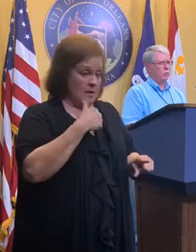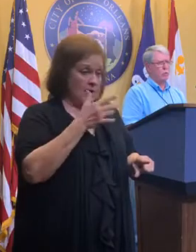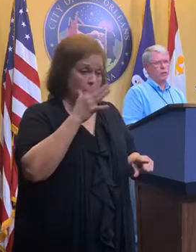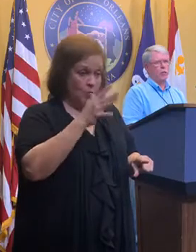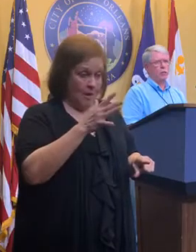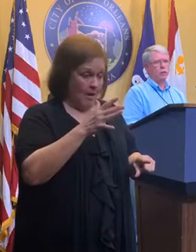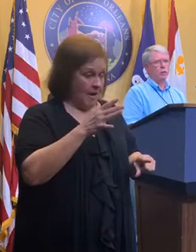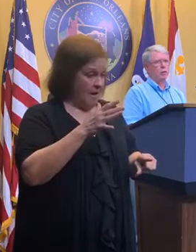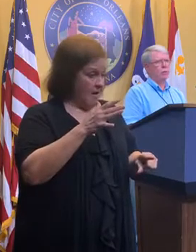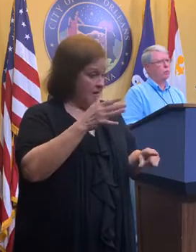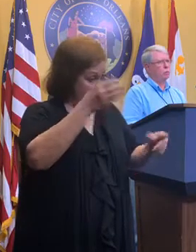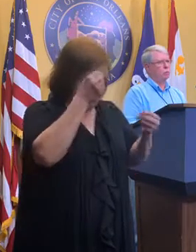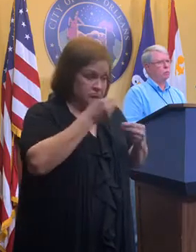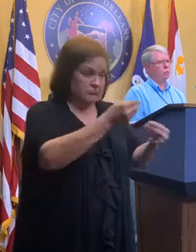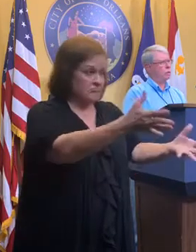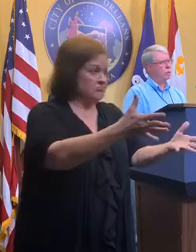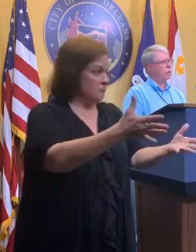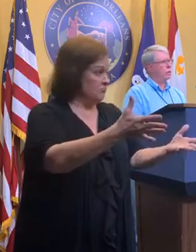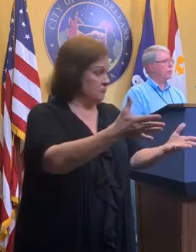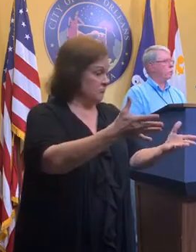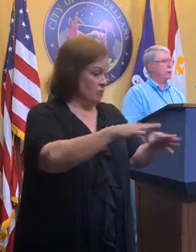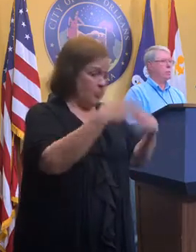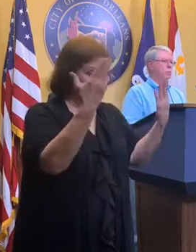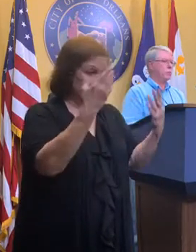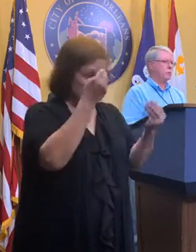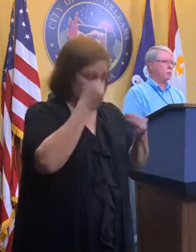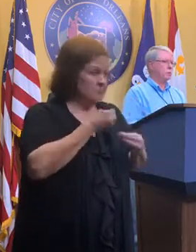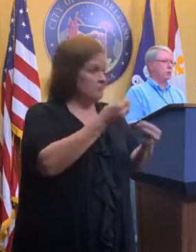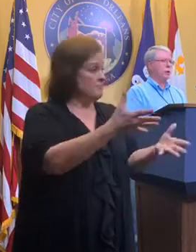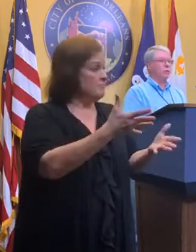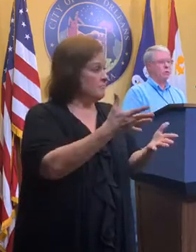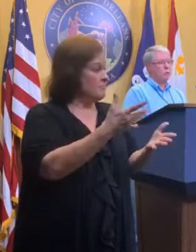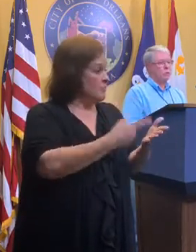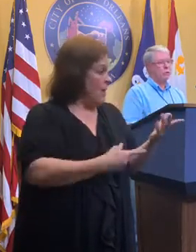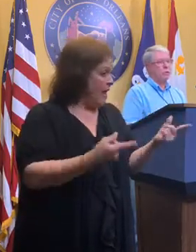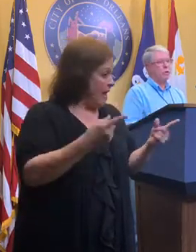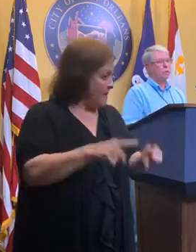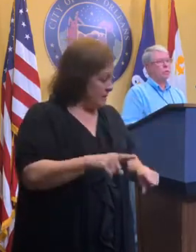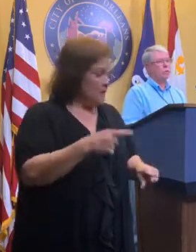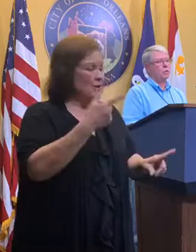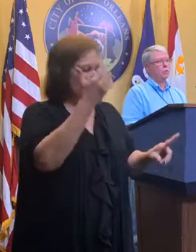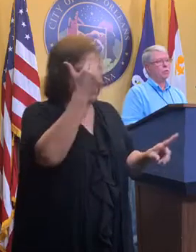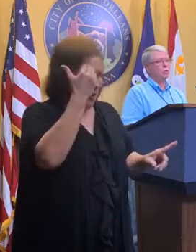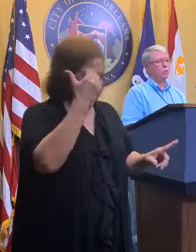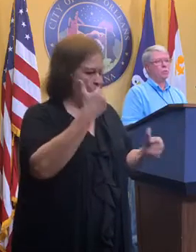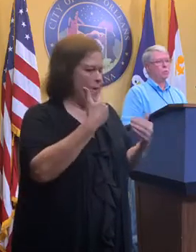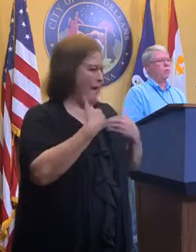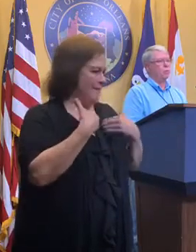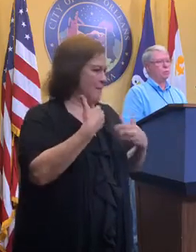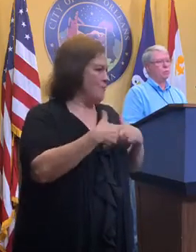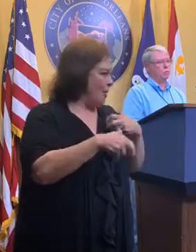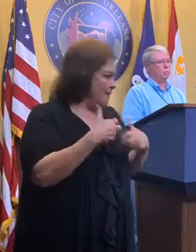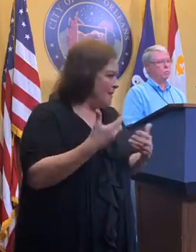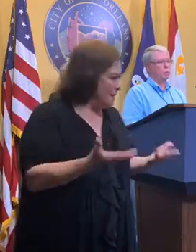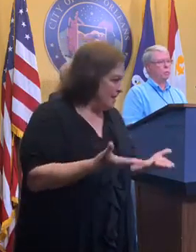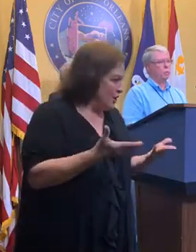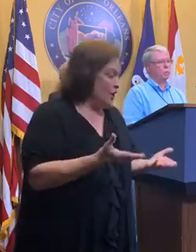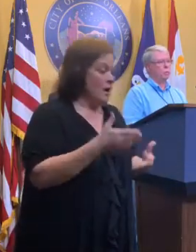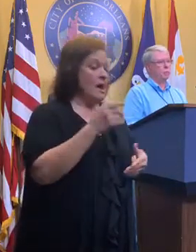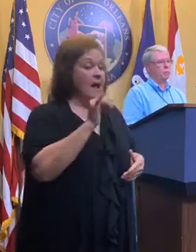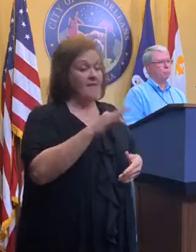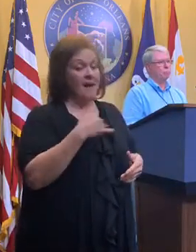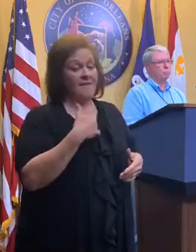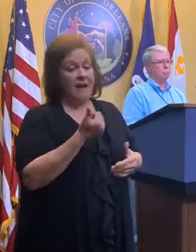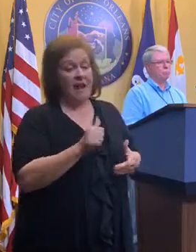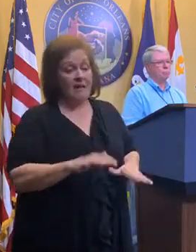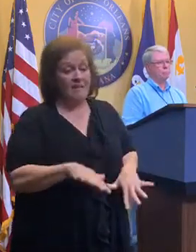this and certainly let everybody know that, you know, we have a problem that's a very significant problem that could cause flooding. You know, we'll be out in front telling people about